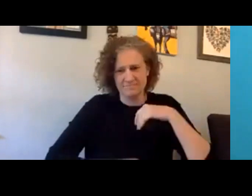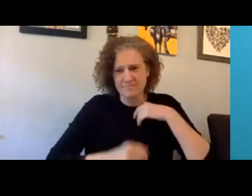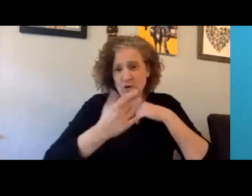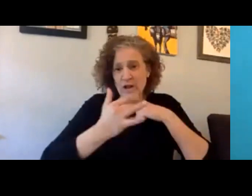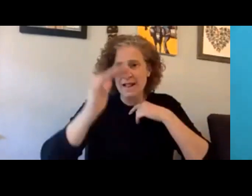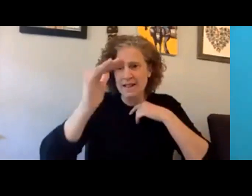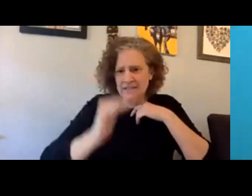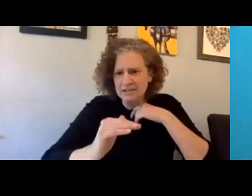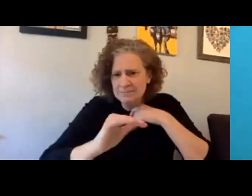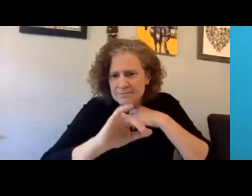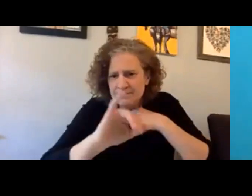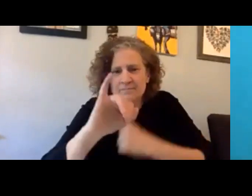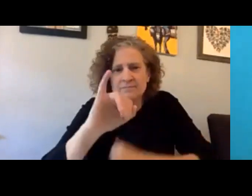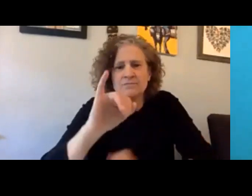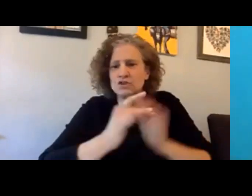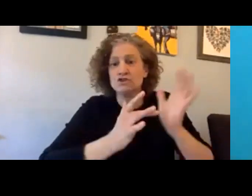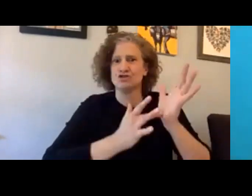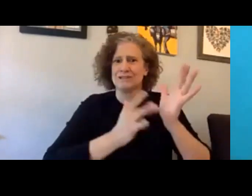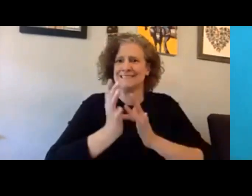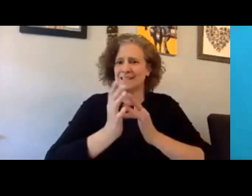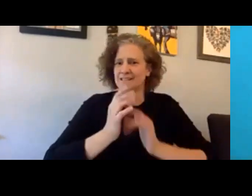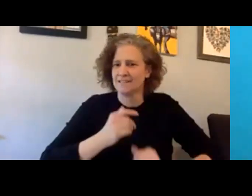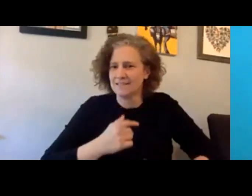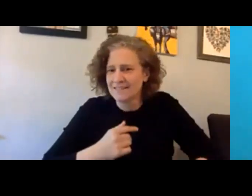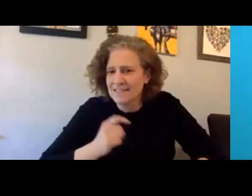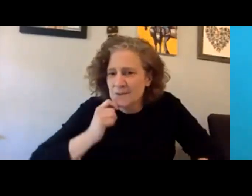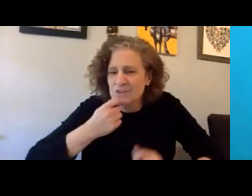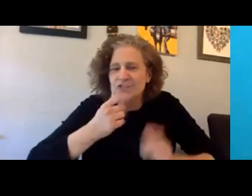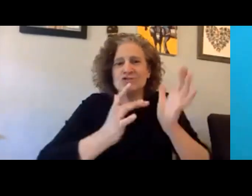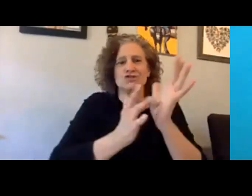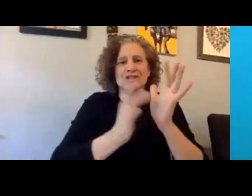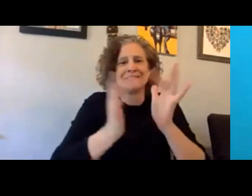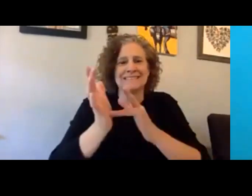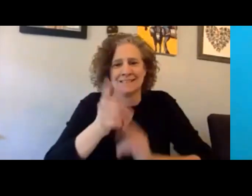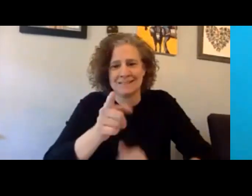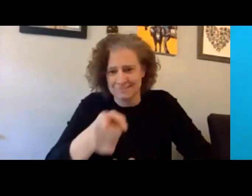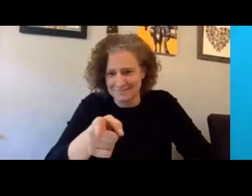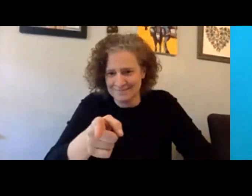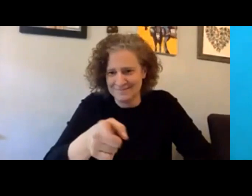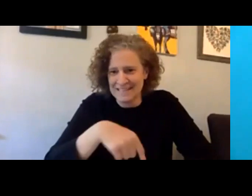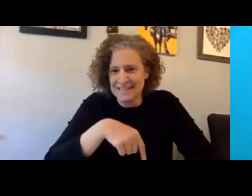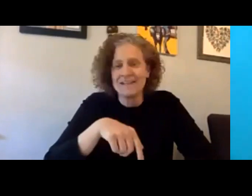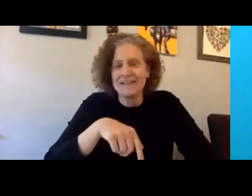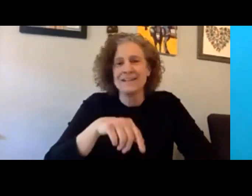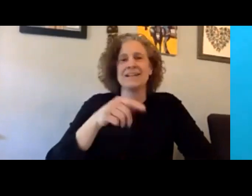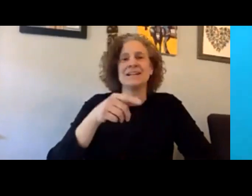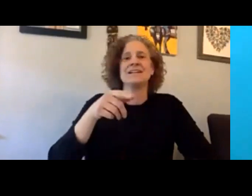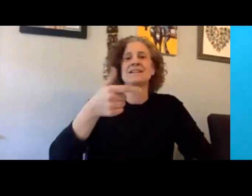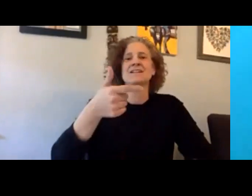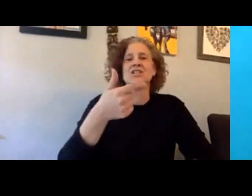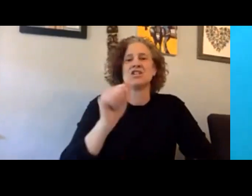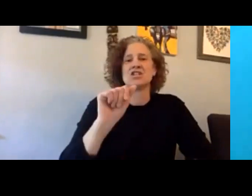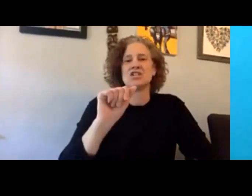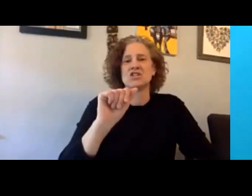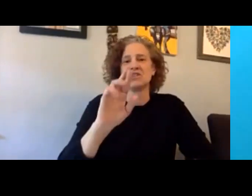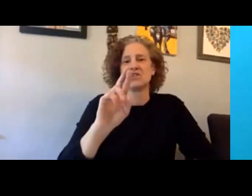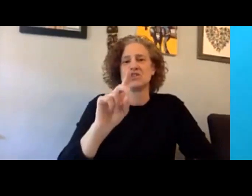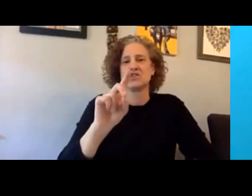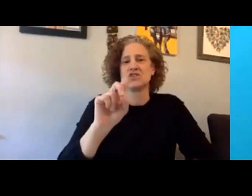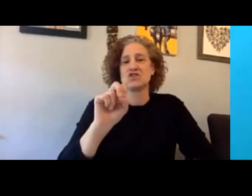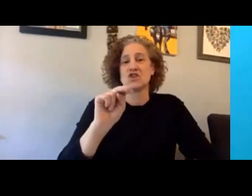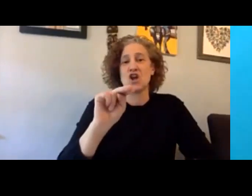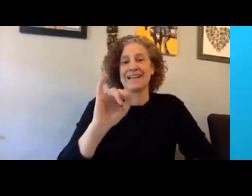Facial expression is really key. Okay, let's see. Okay, and then Jesus. Yeah, somebody asked about Jesus.